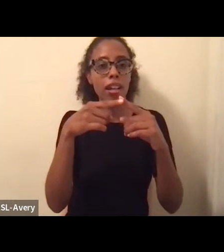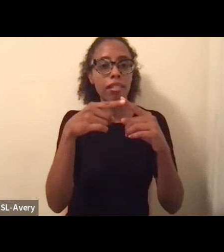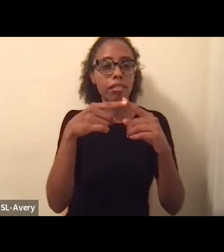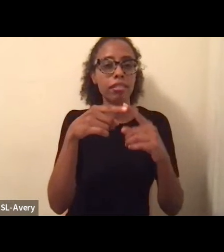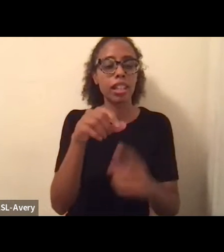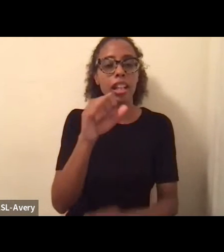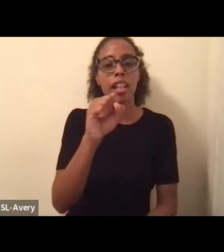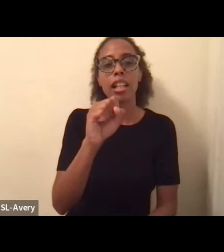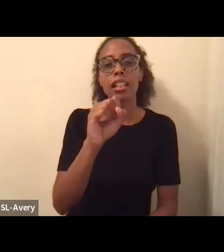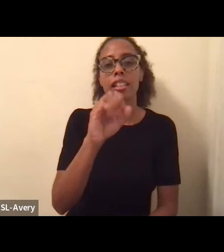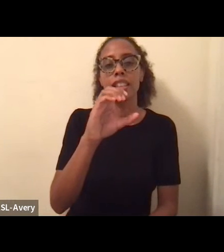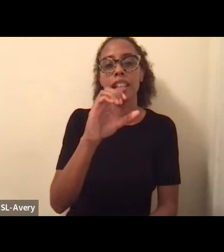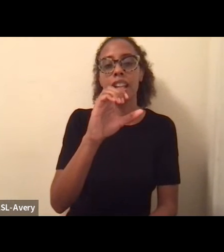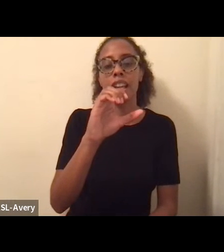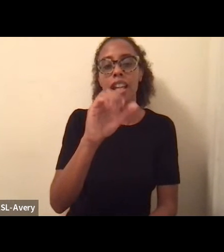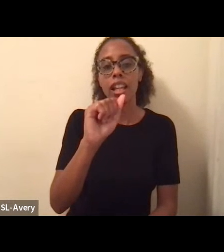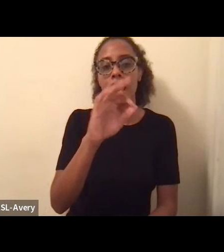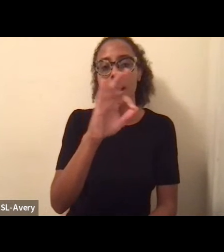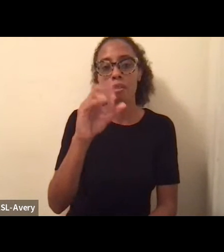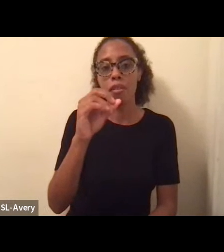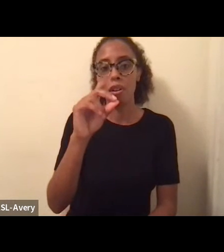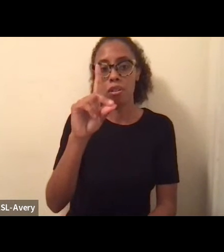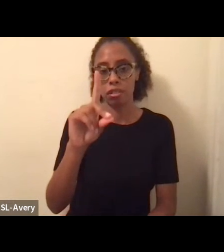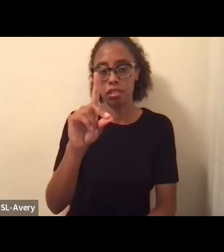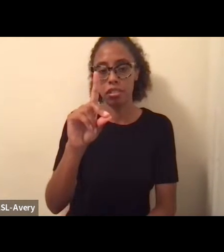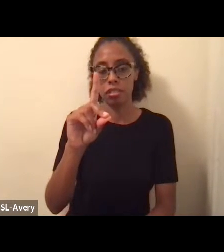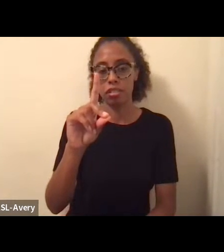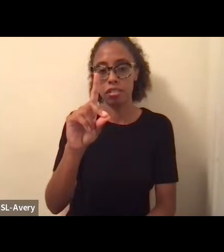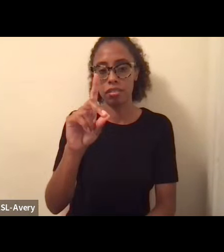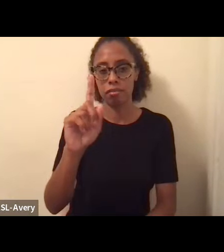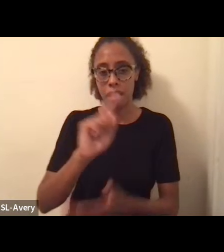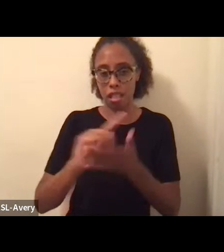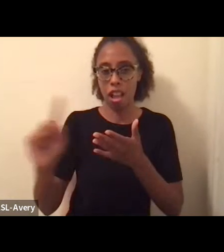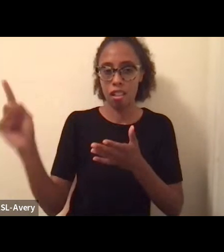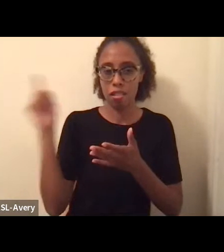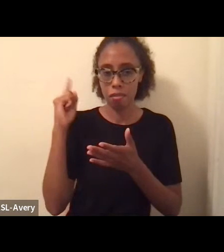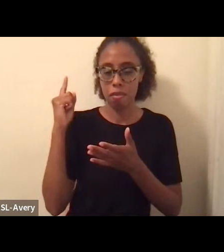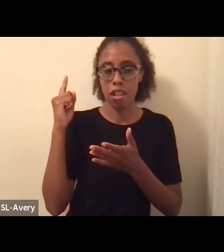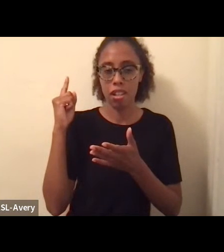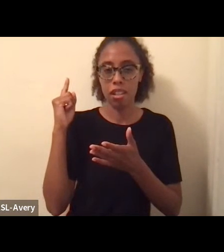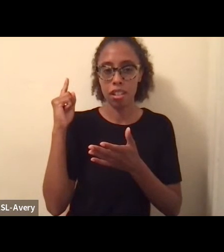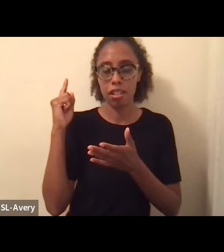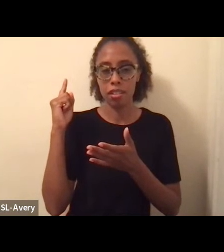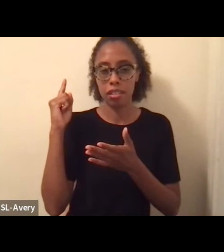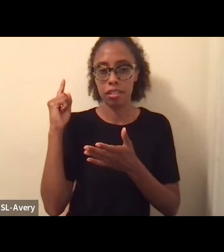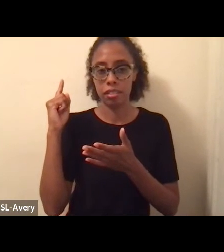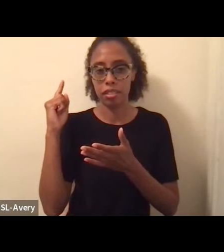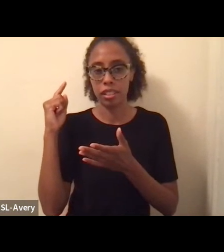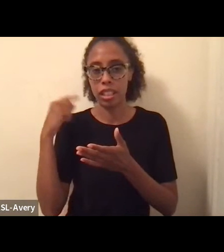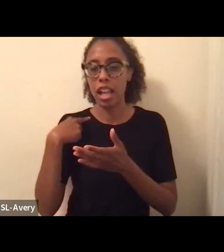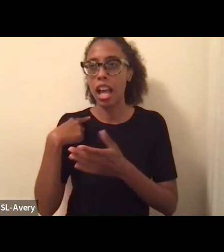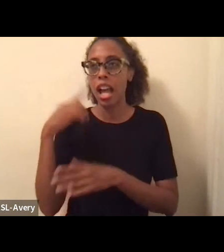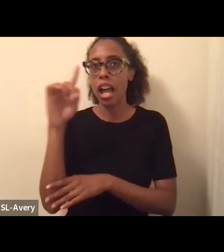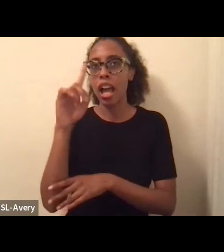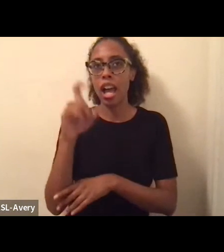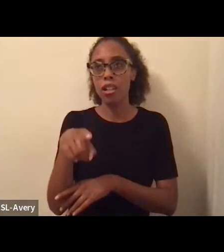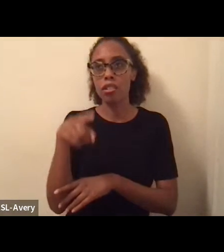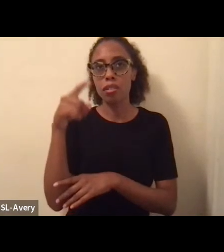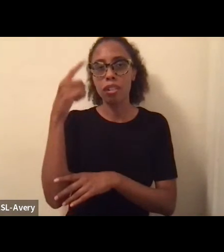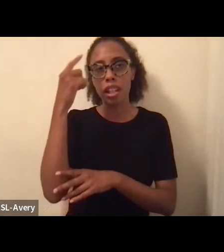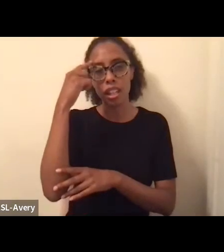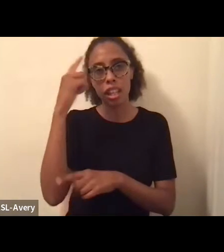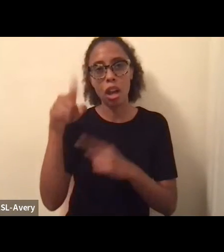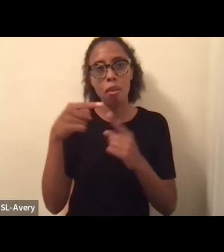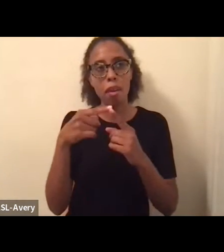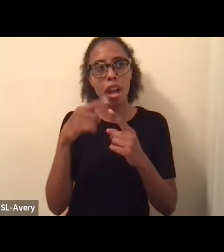with last week. And I asked for you to think about your piece of the work, right?